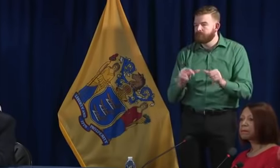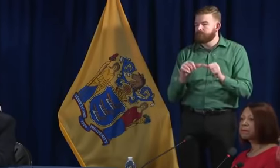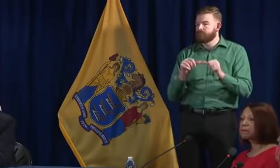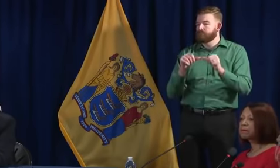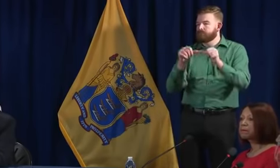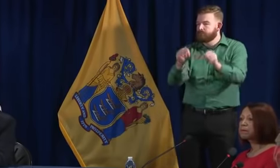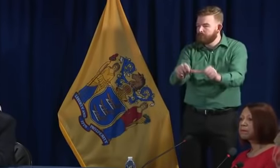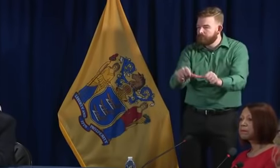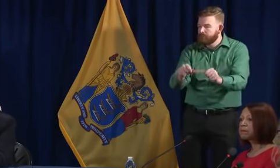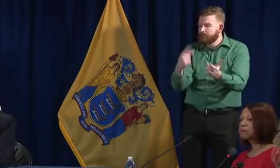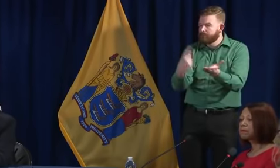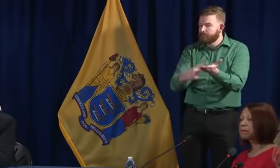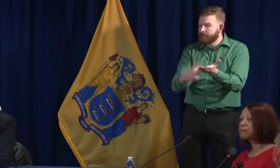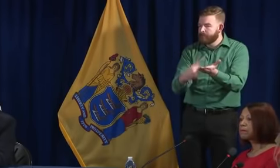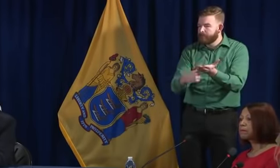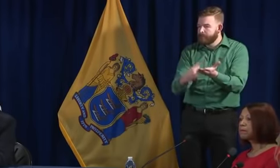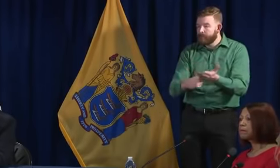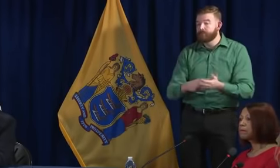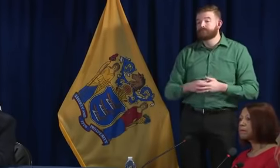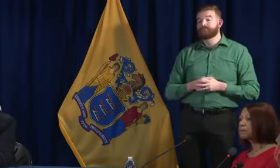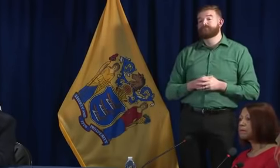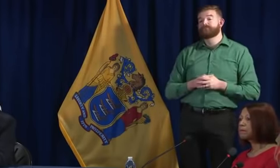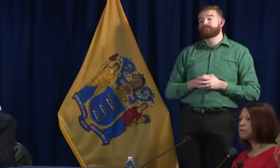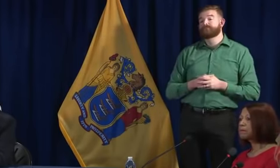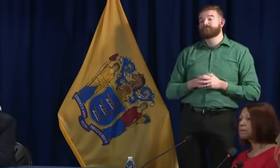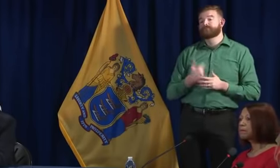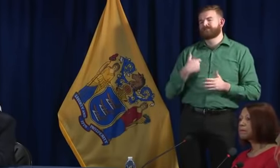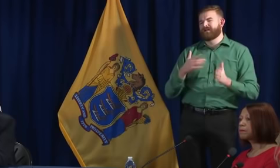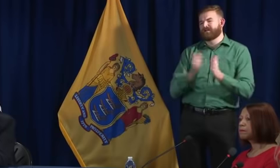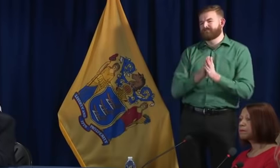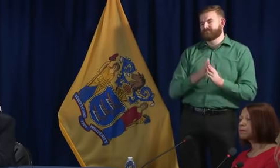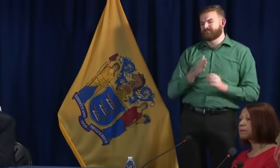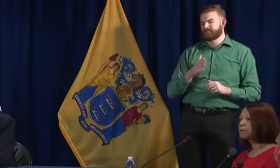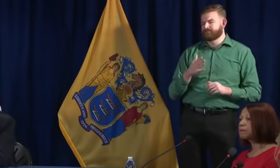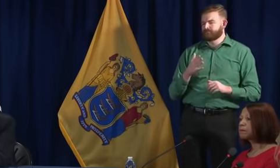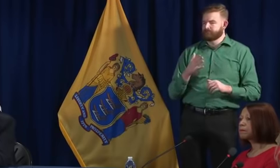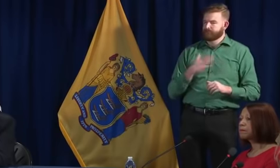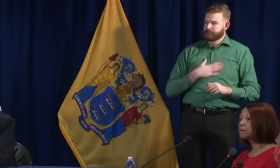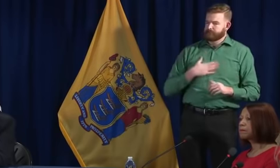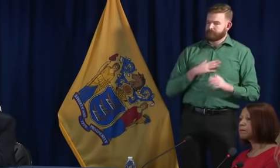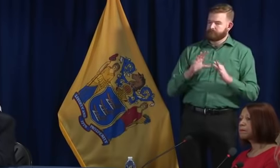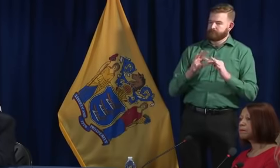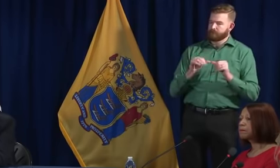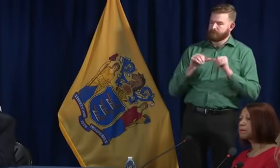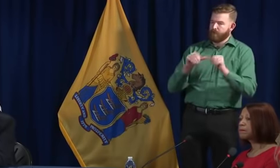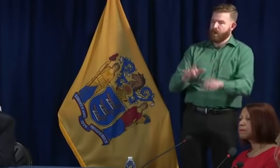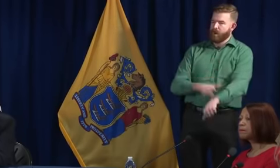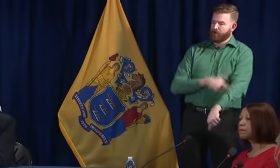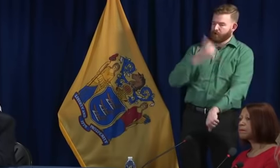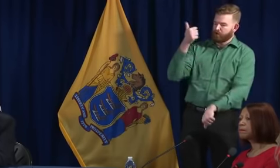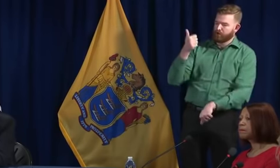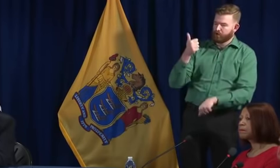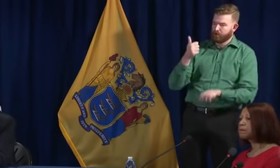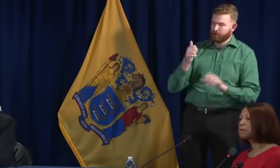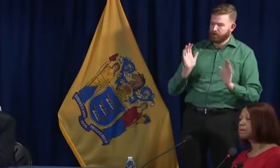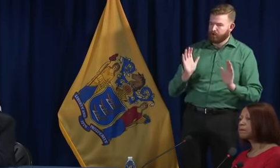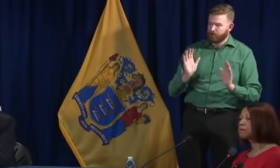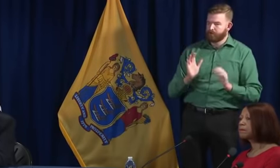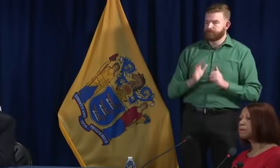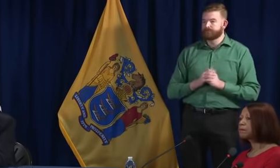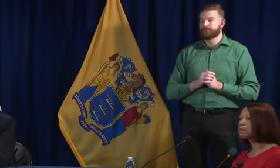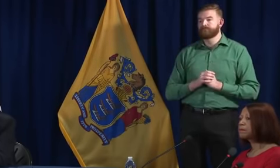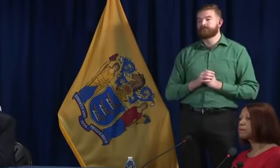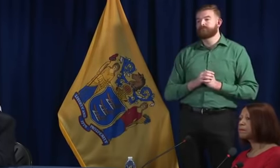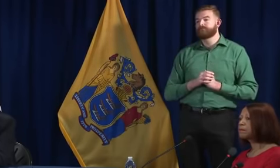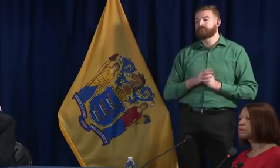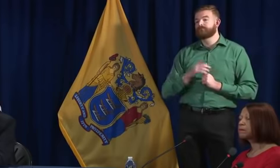I have two things for you. So, are you prepared at this point to say that candidates, staff, and volunteers on political campaigns from both parties should